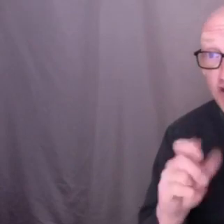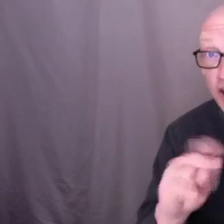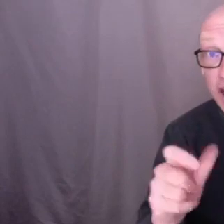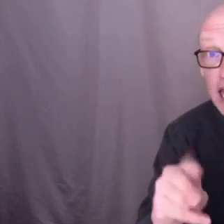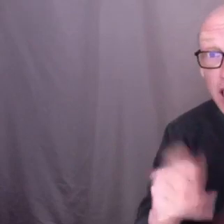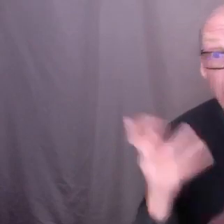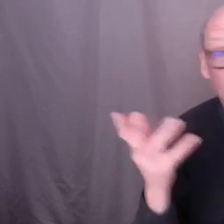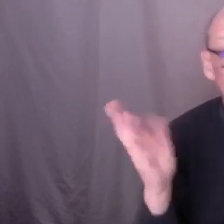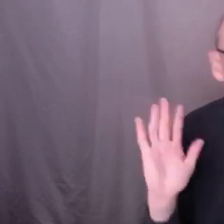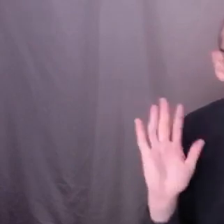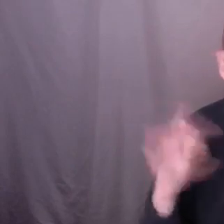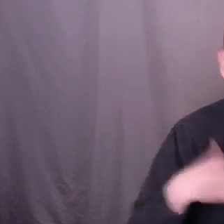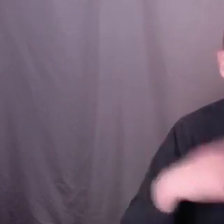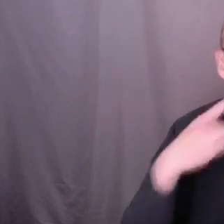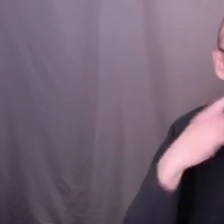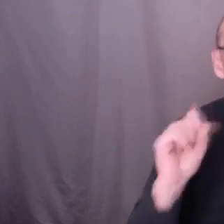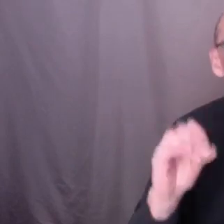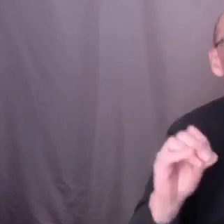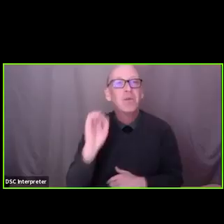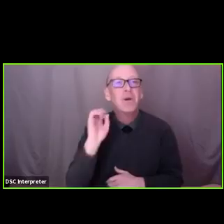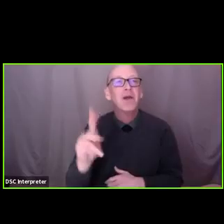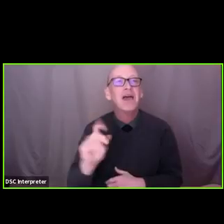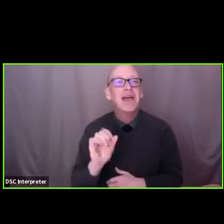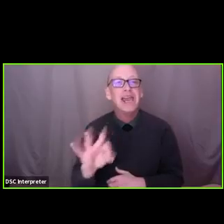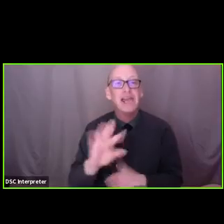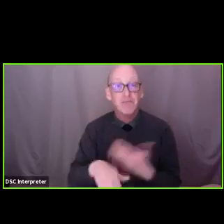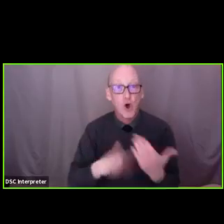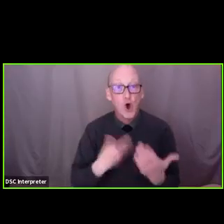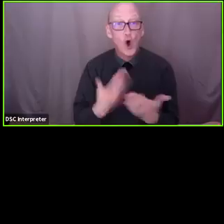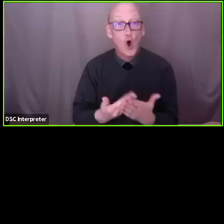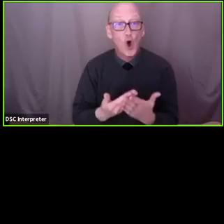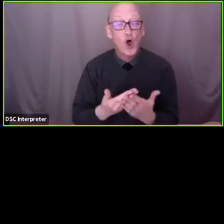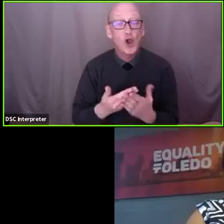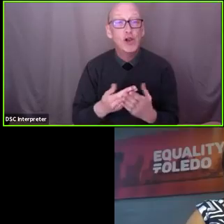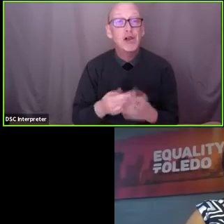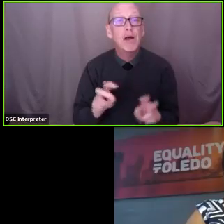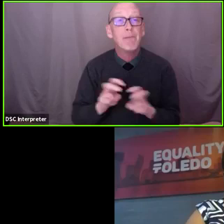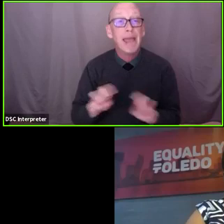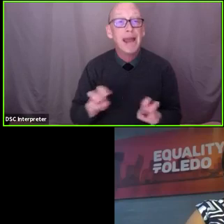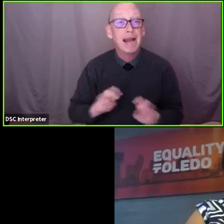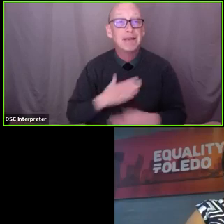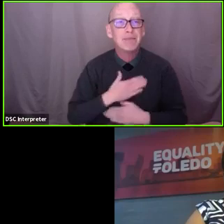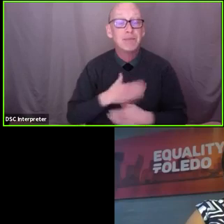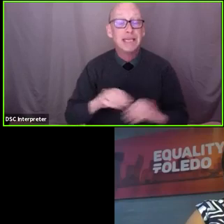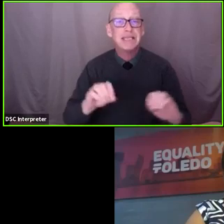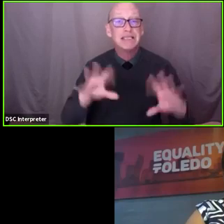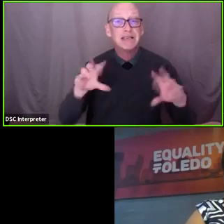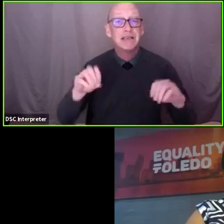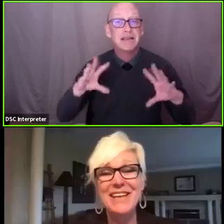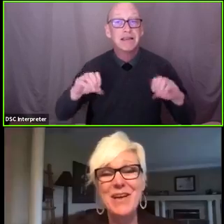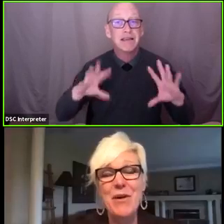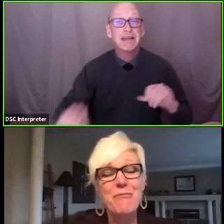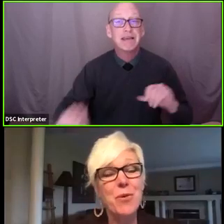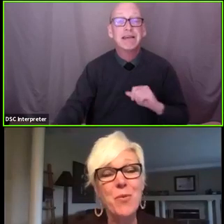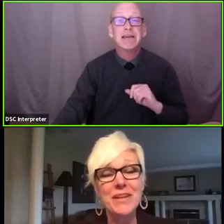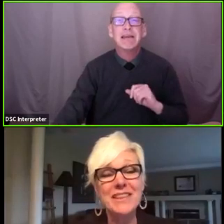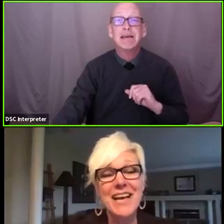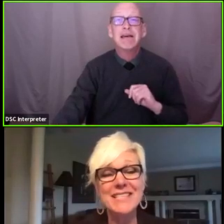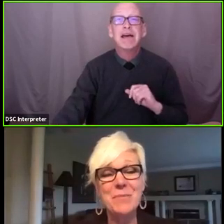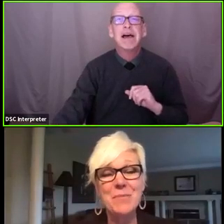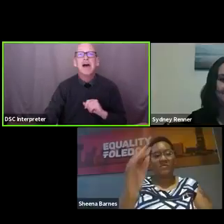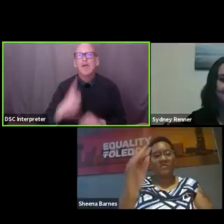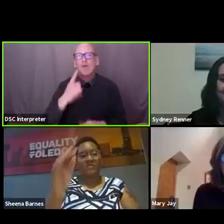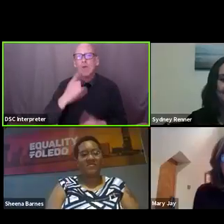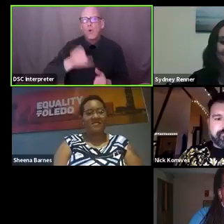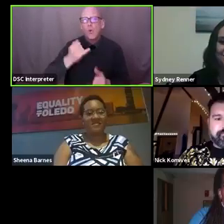sure. Okay, so if I could have all of our participants please turn their cameras back on for one